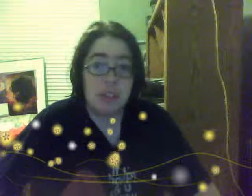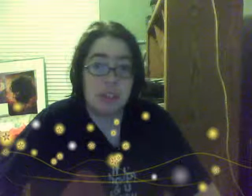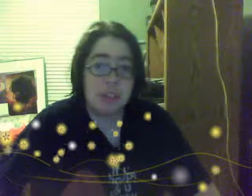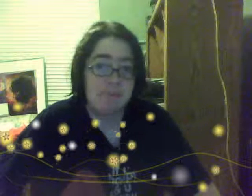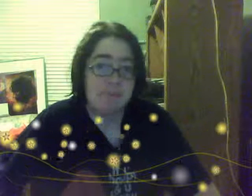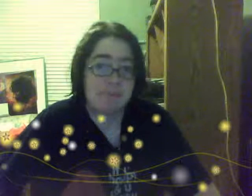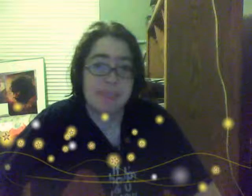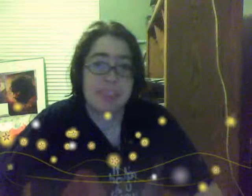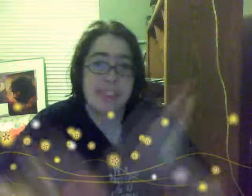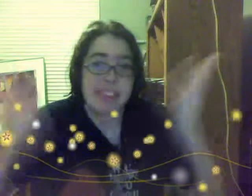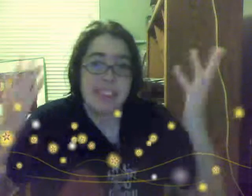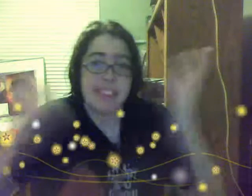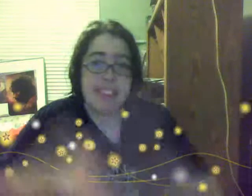going to